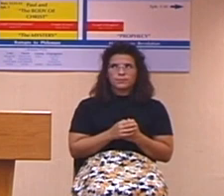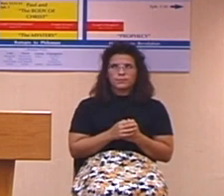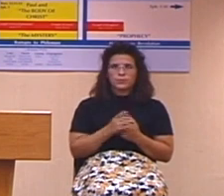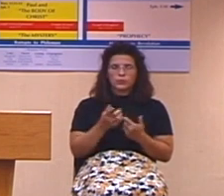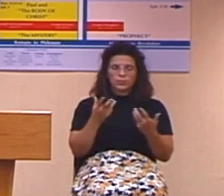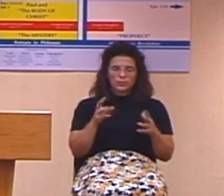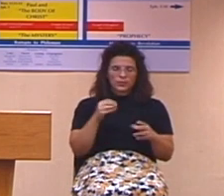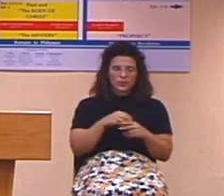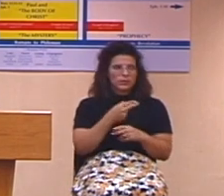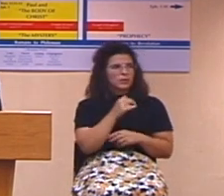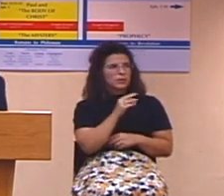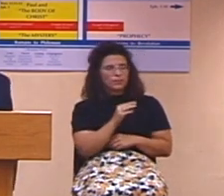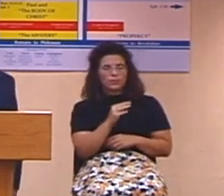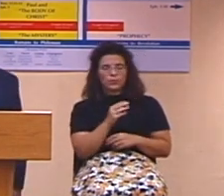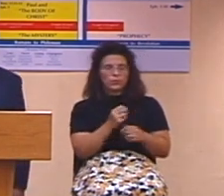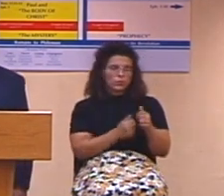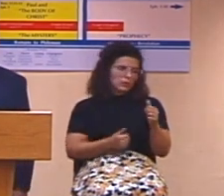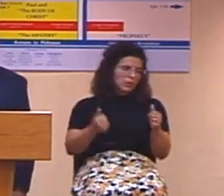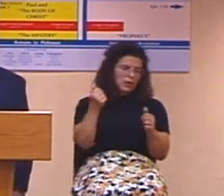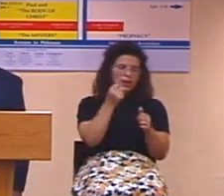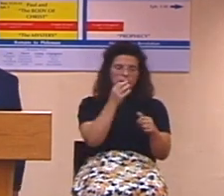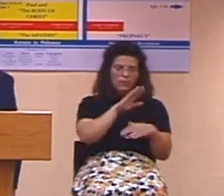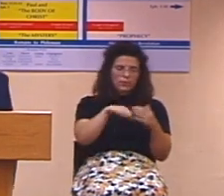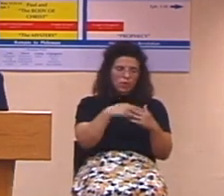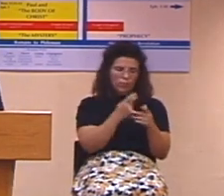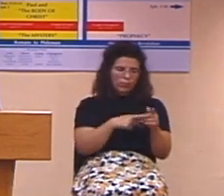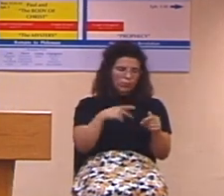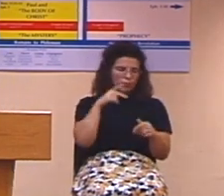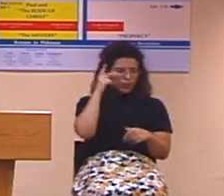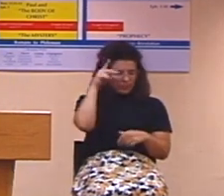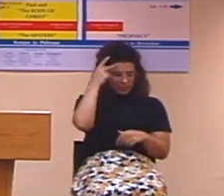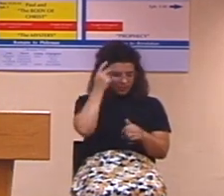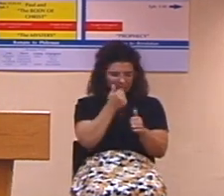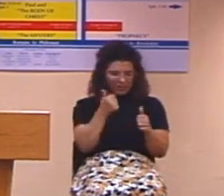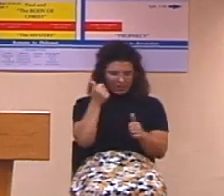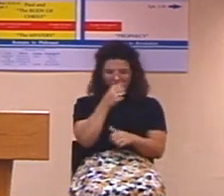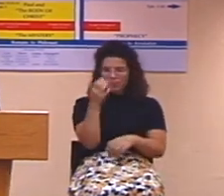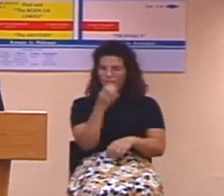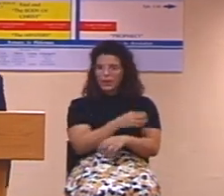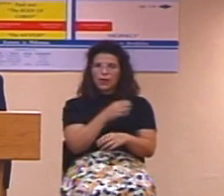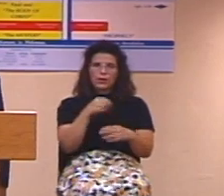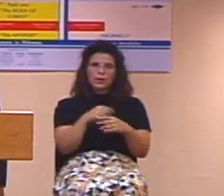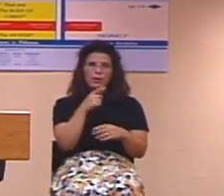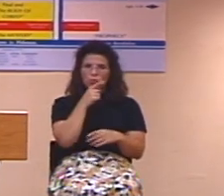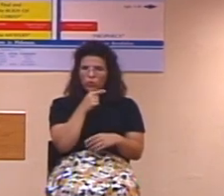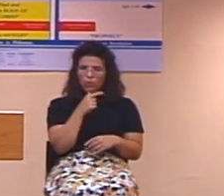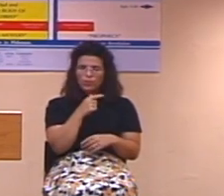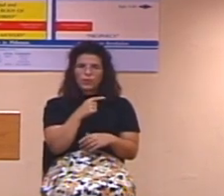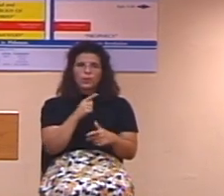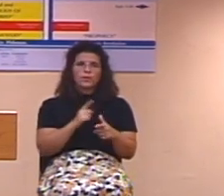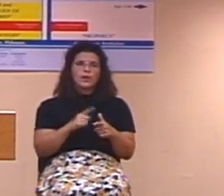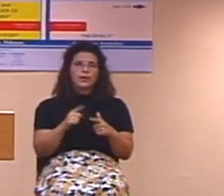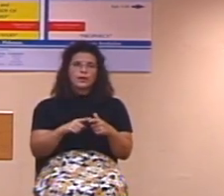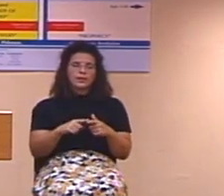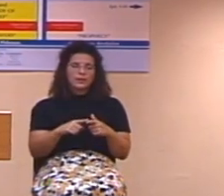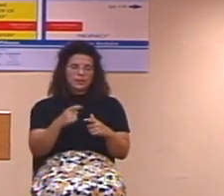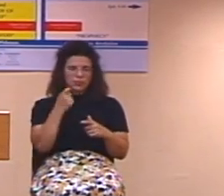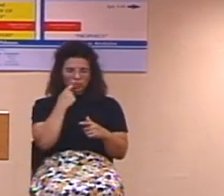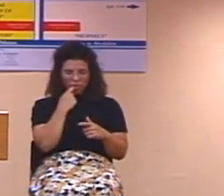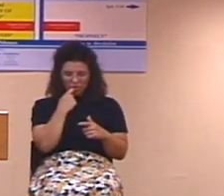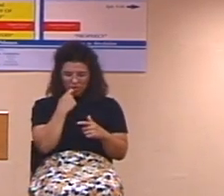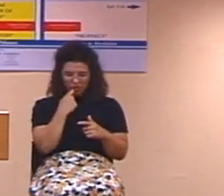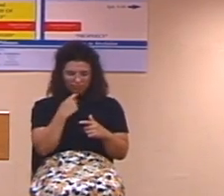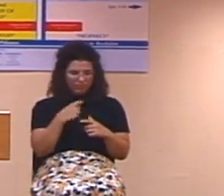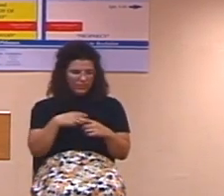You're complete in him, which is the head of all principality and power. In whom? I mean, then he just breaks out in